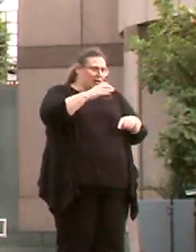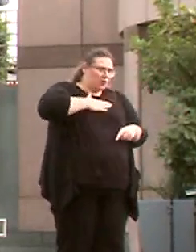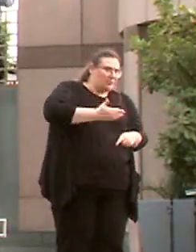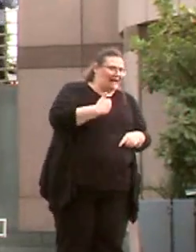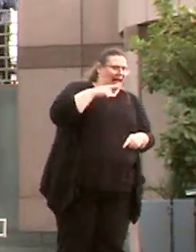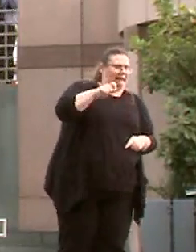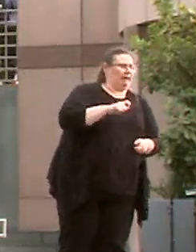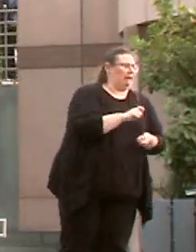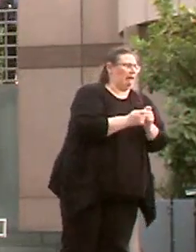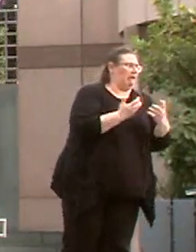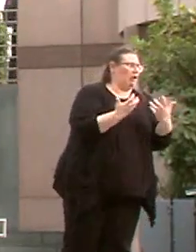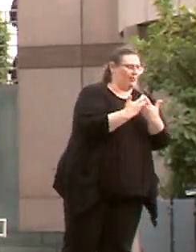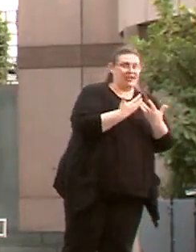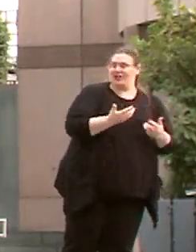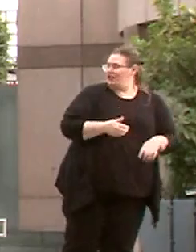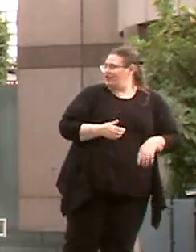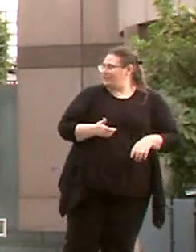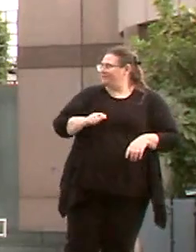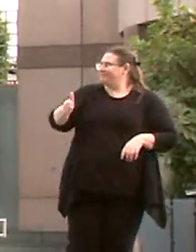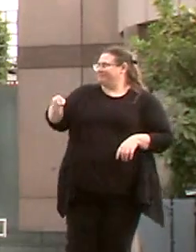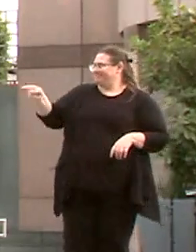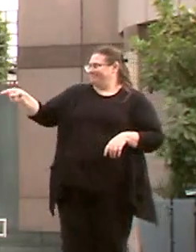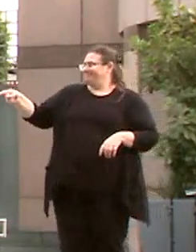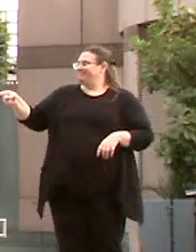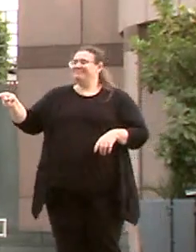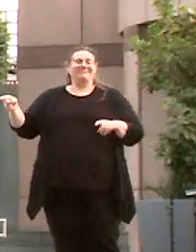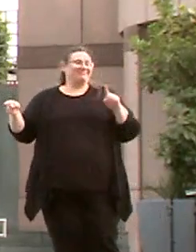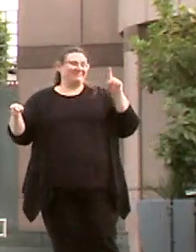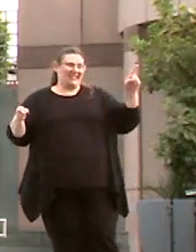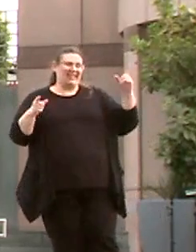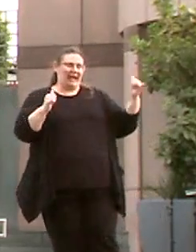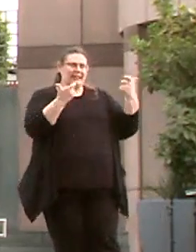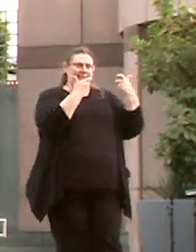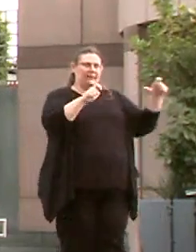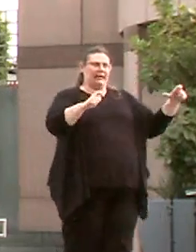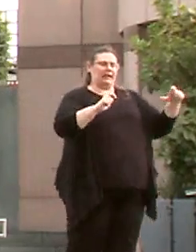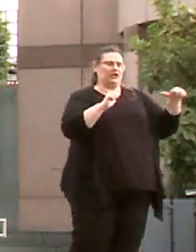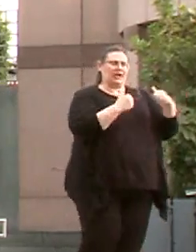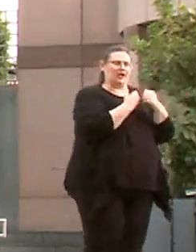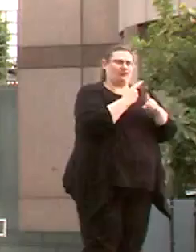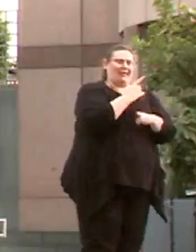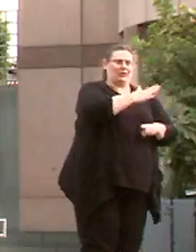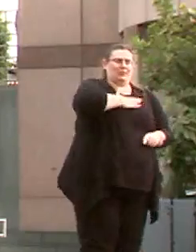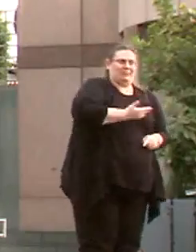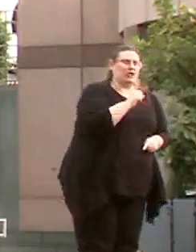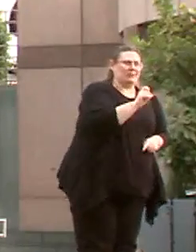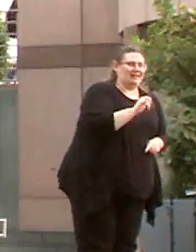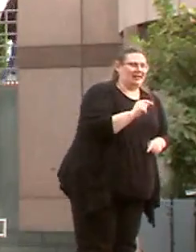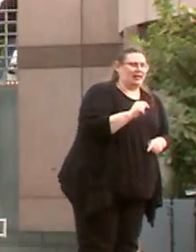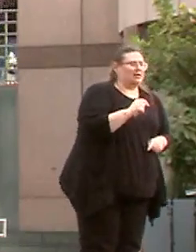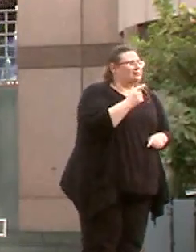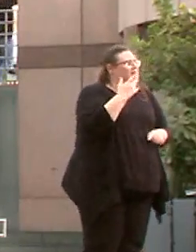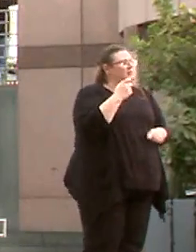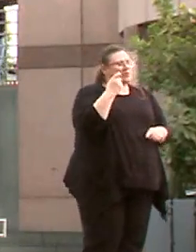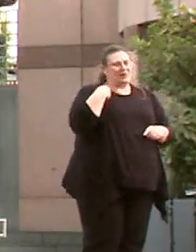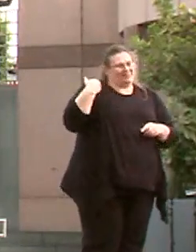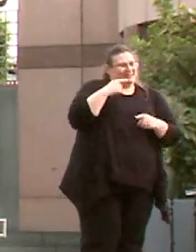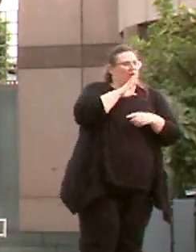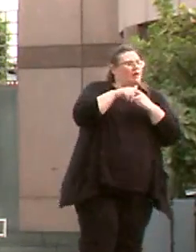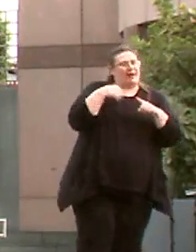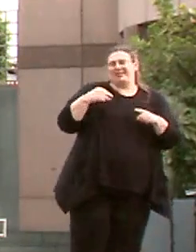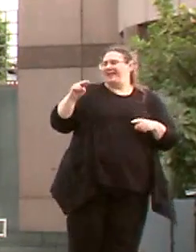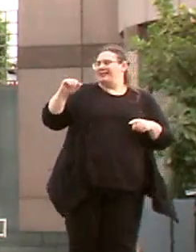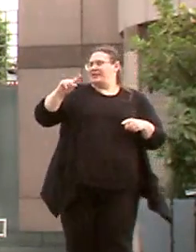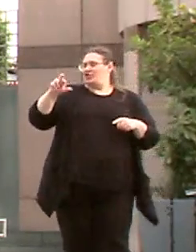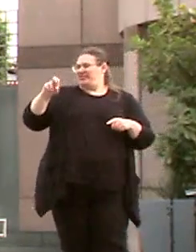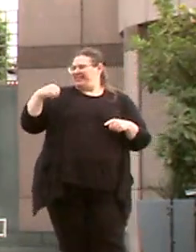them. And that, I think, is the big hurdle. Kind of what you were also talking about, Nazreen, and I think